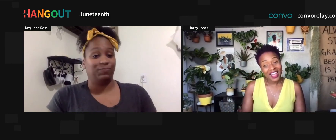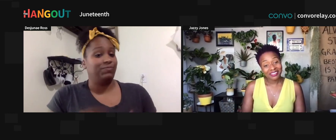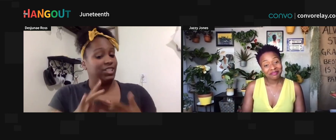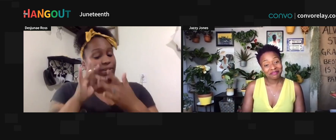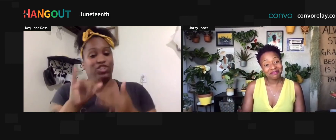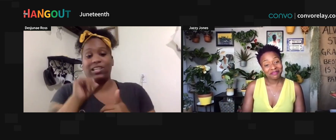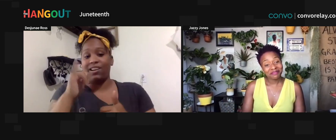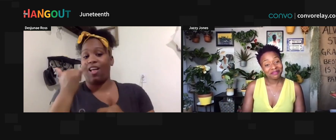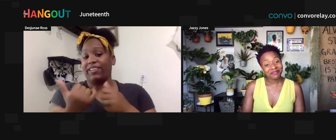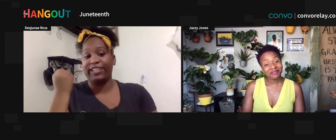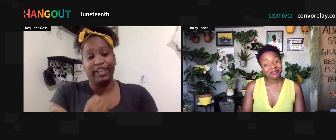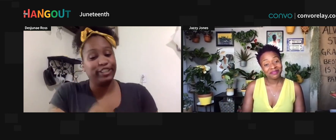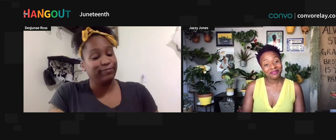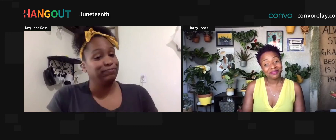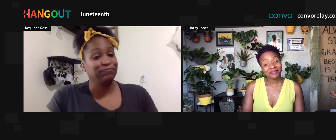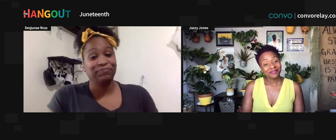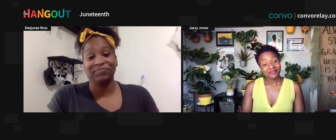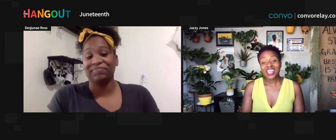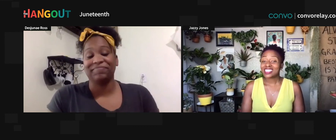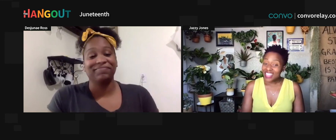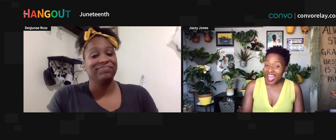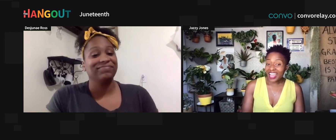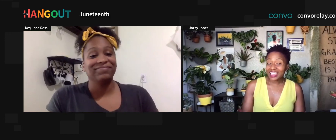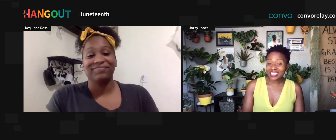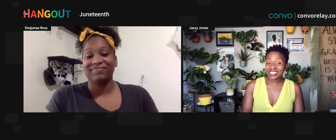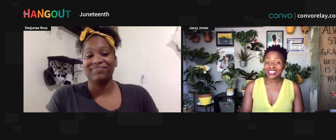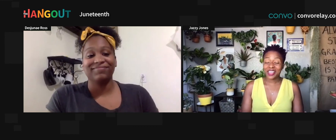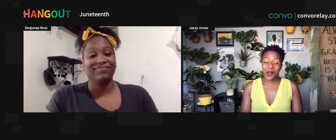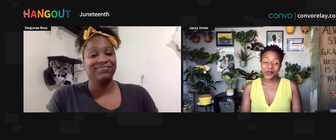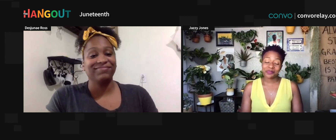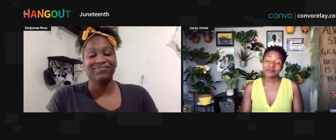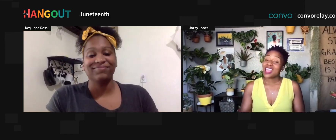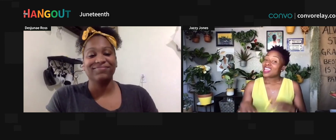do it. Absolutely. I will not be kept in a back room anywhere.